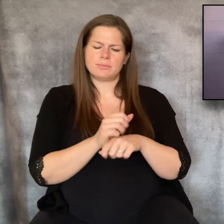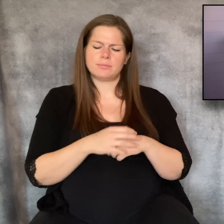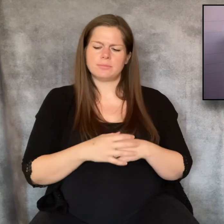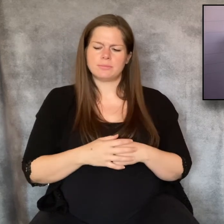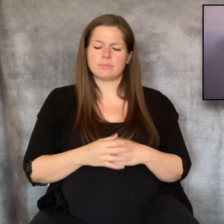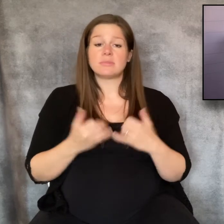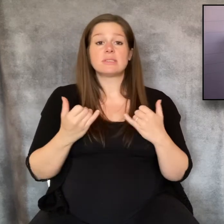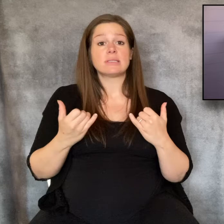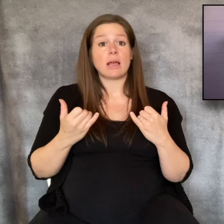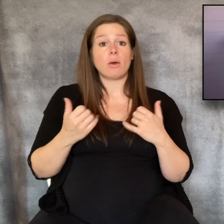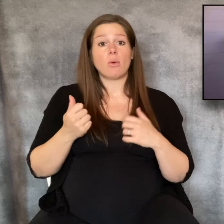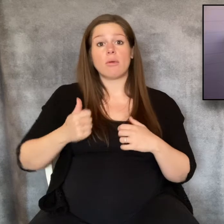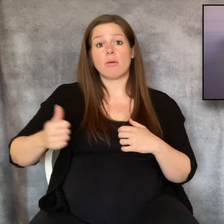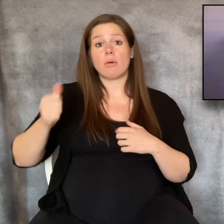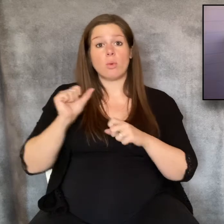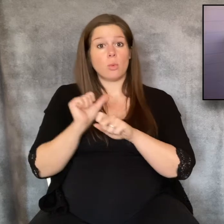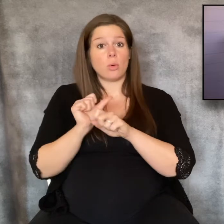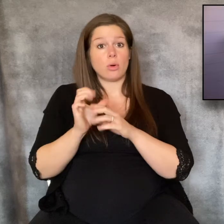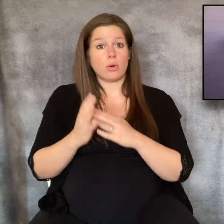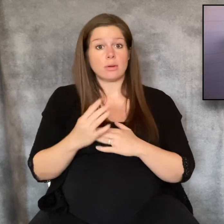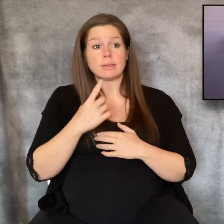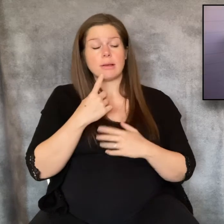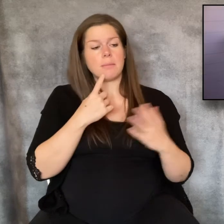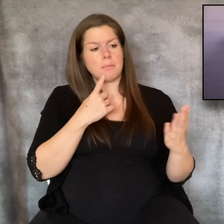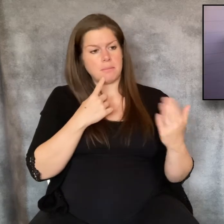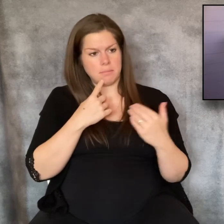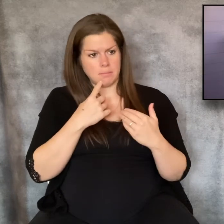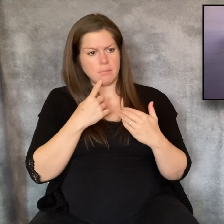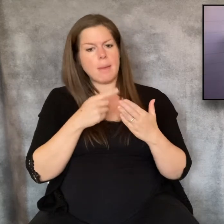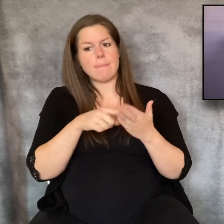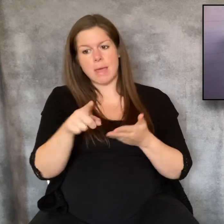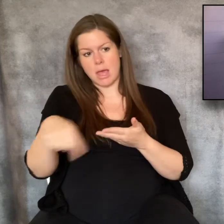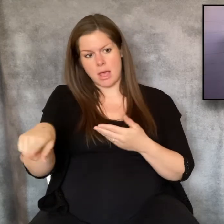Call the laborers and pay them their wages,